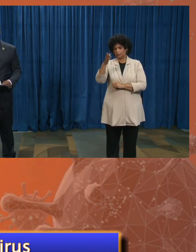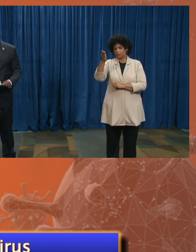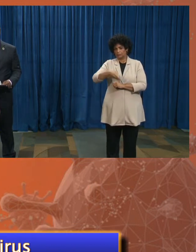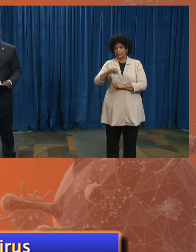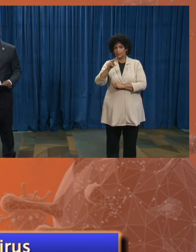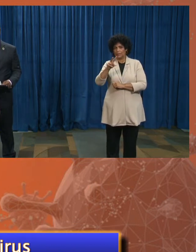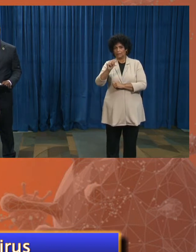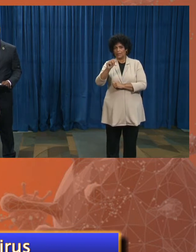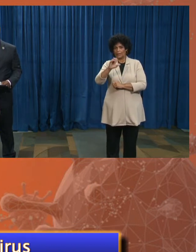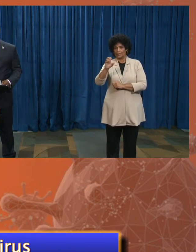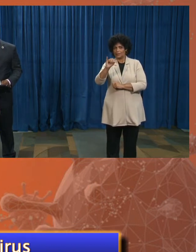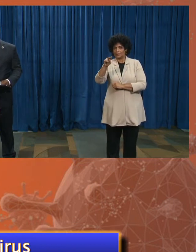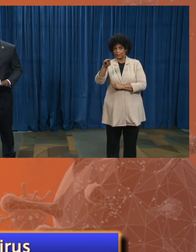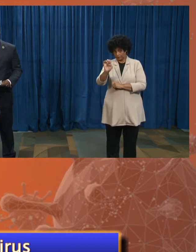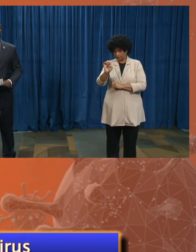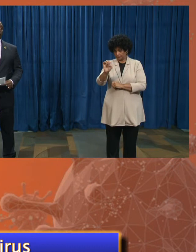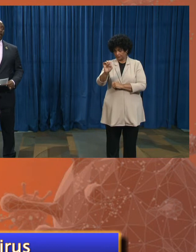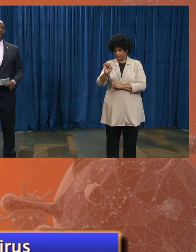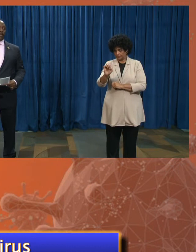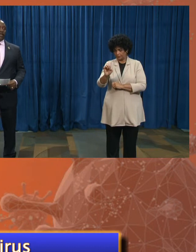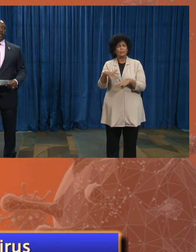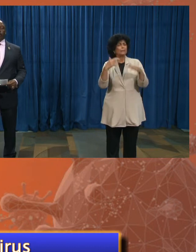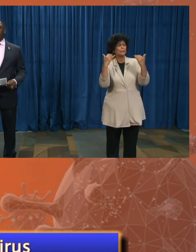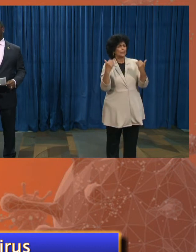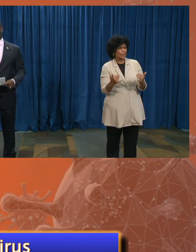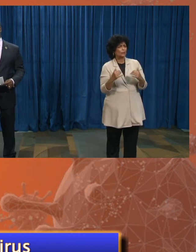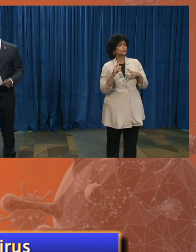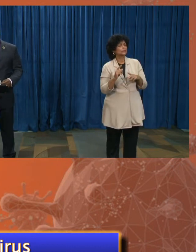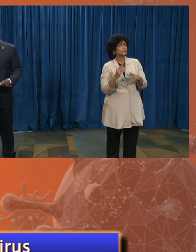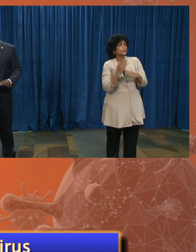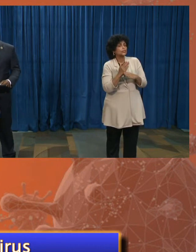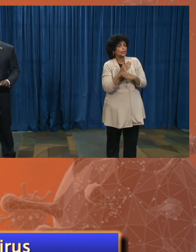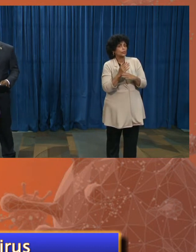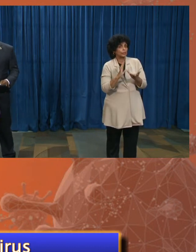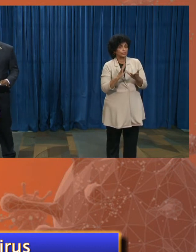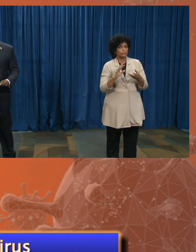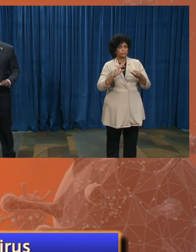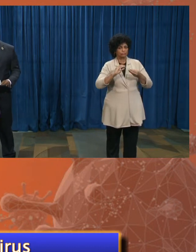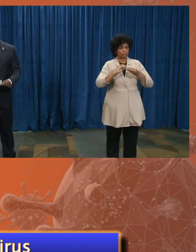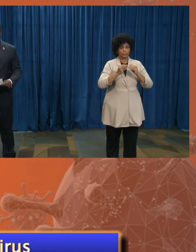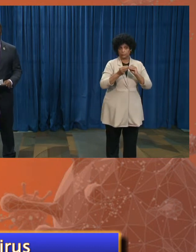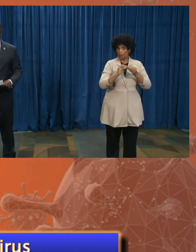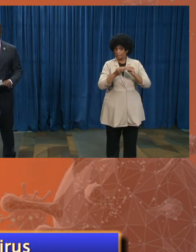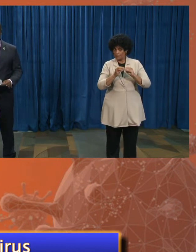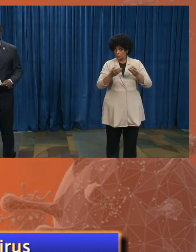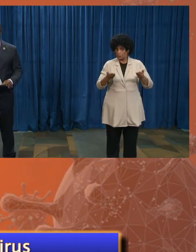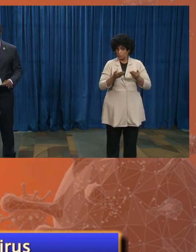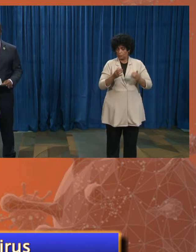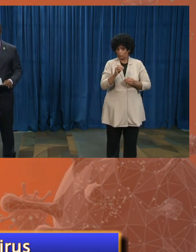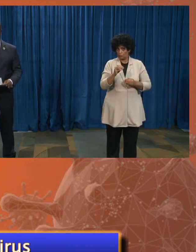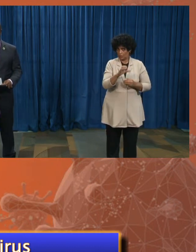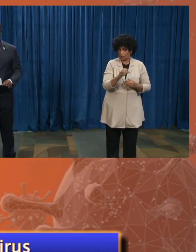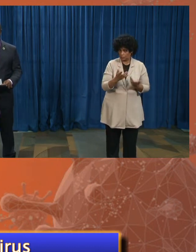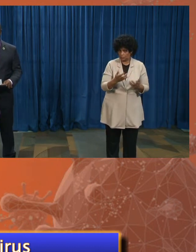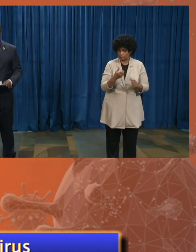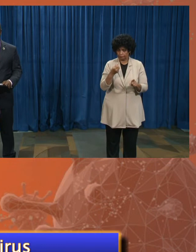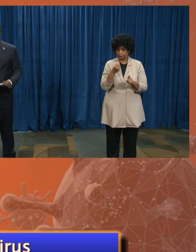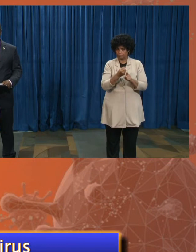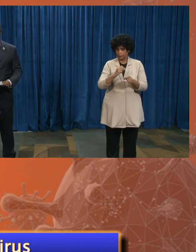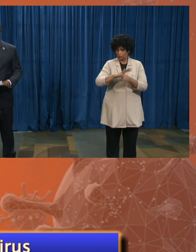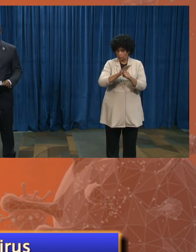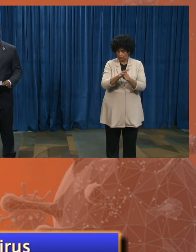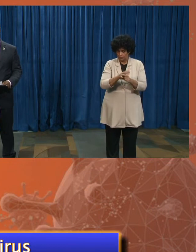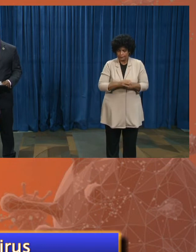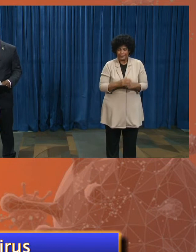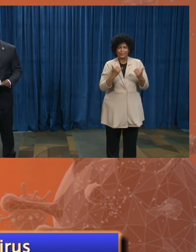ocfl.net/vaccine. Now let me just share with you the latest numbers here in Orange County. There are now